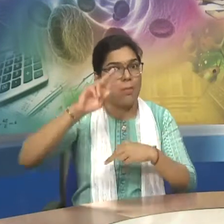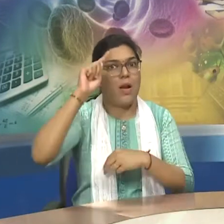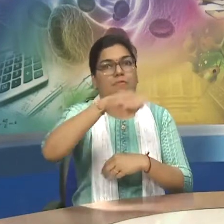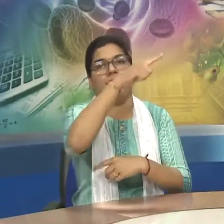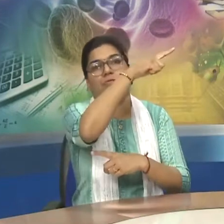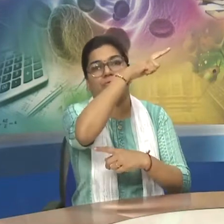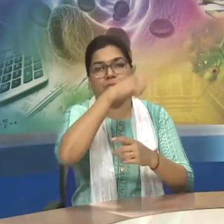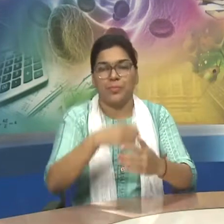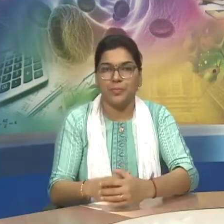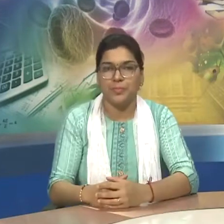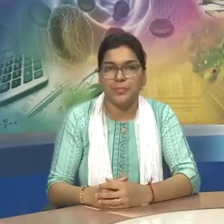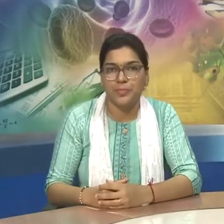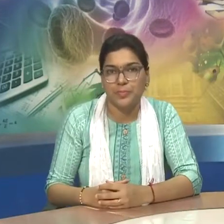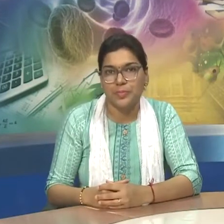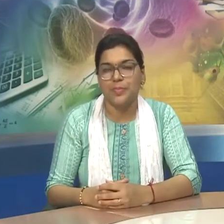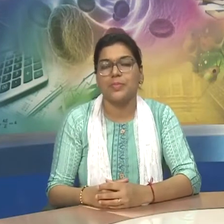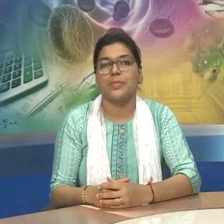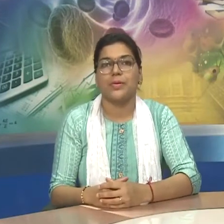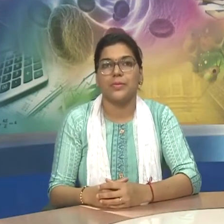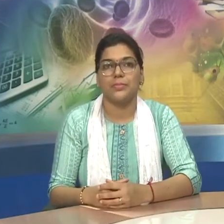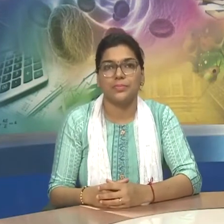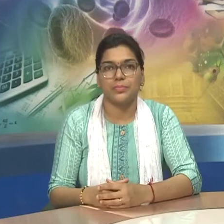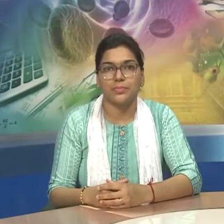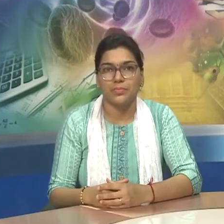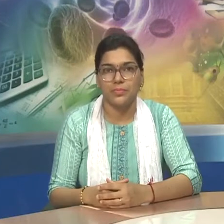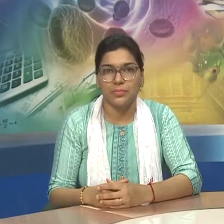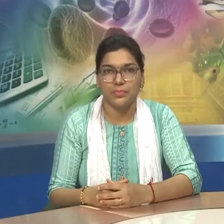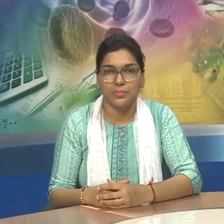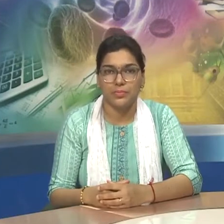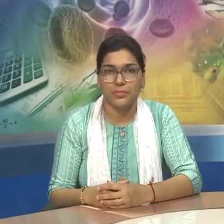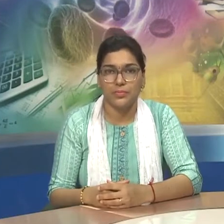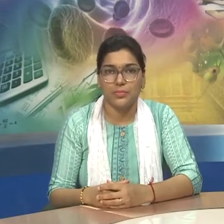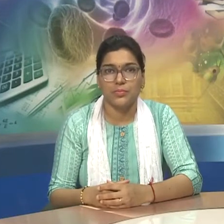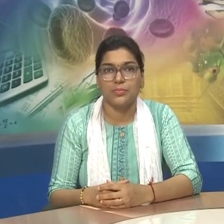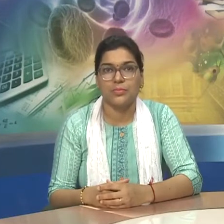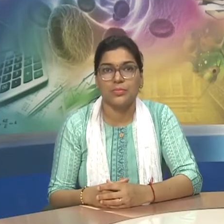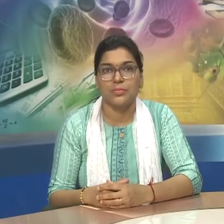They have to do these activities.